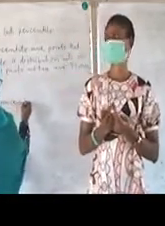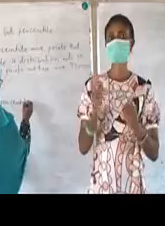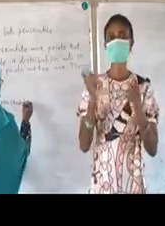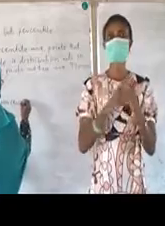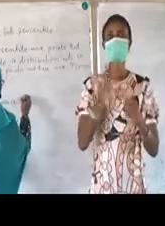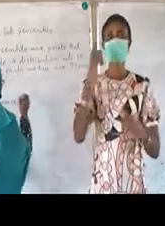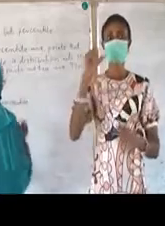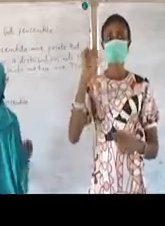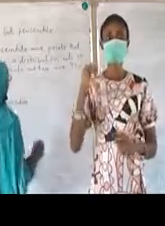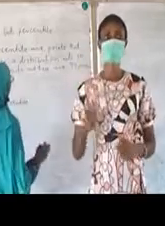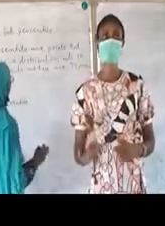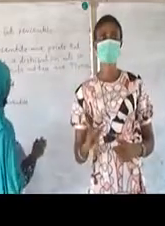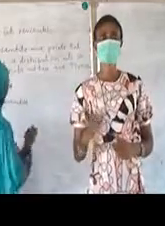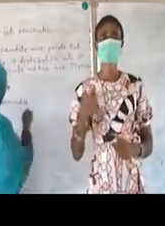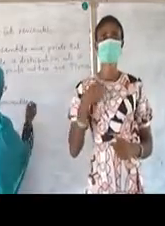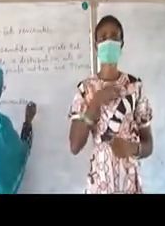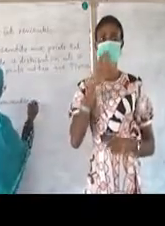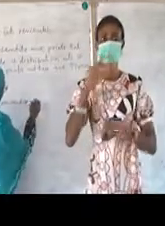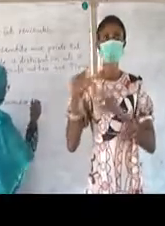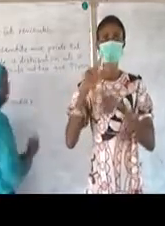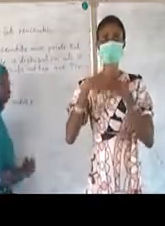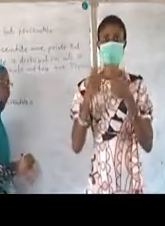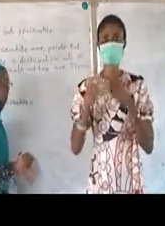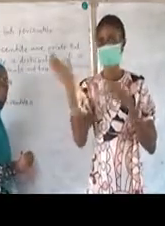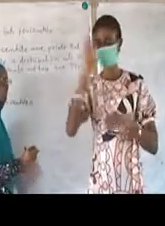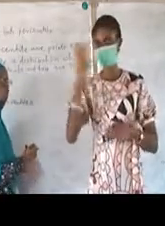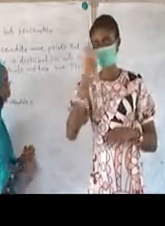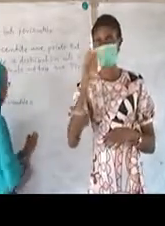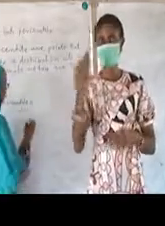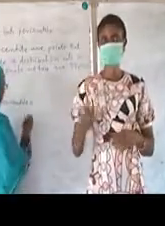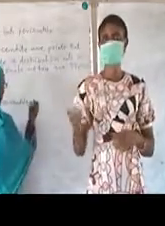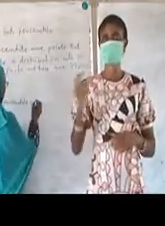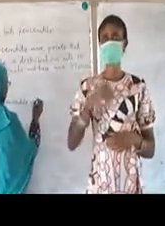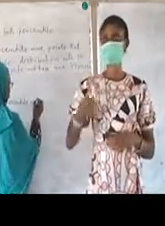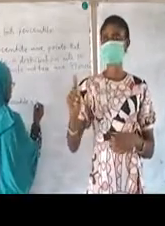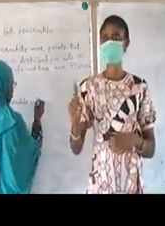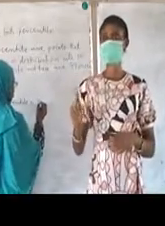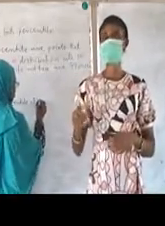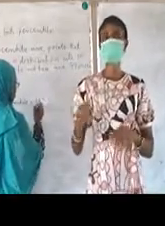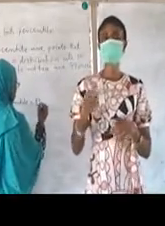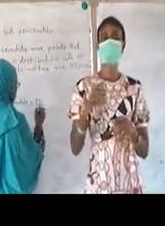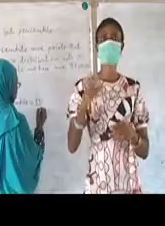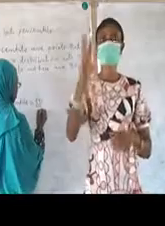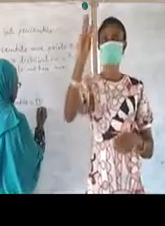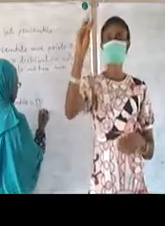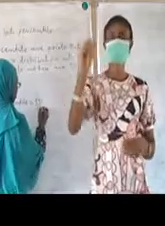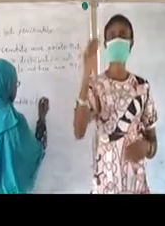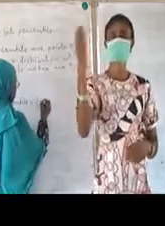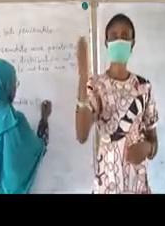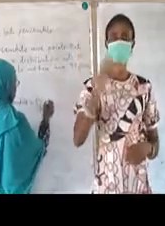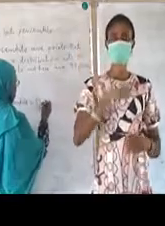First of all, look for the position of that mark. How do we find the position? That's 60 over